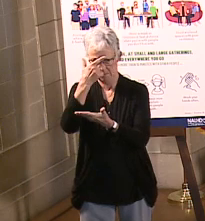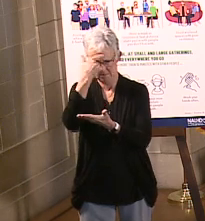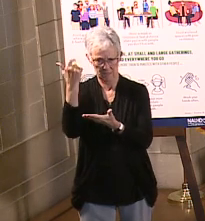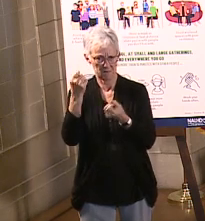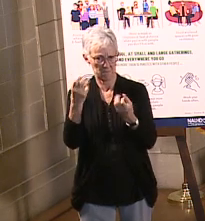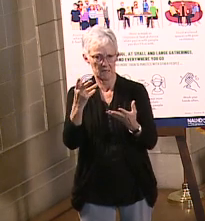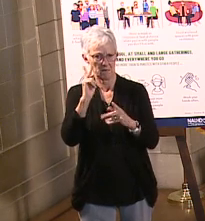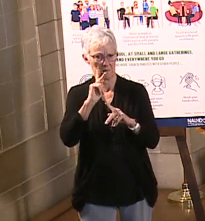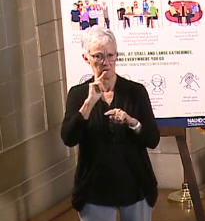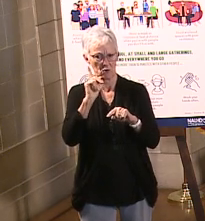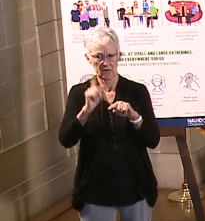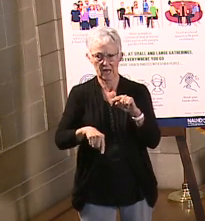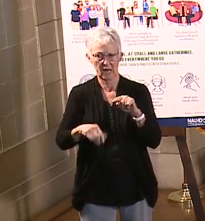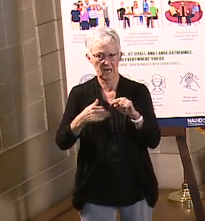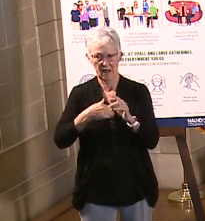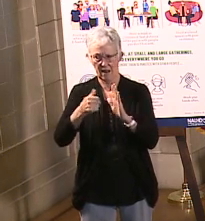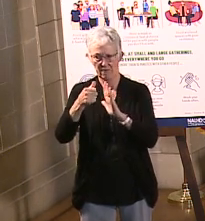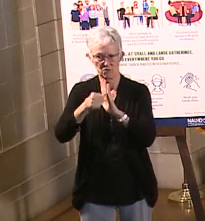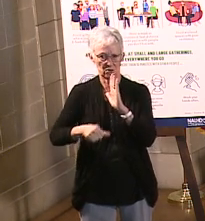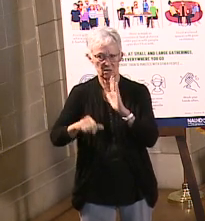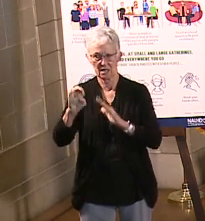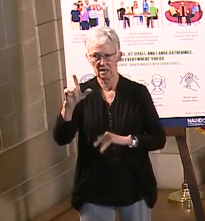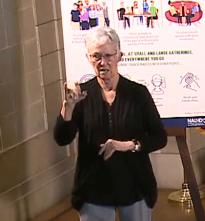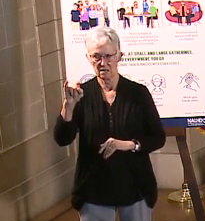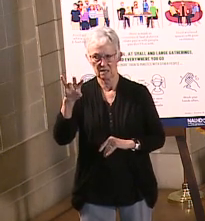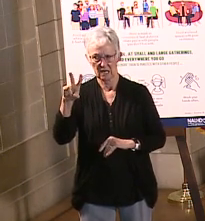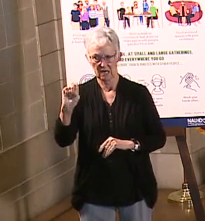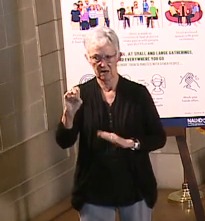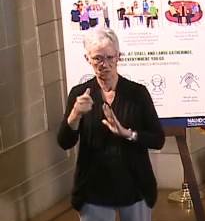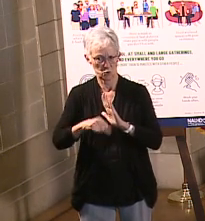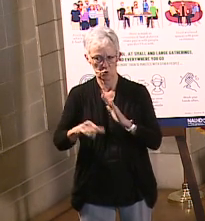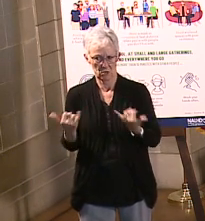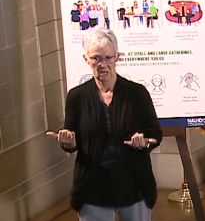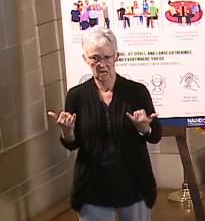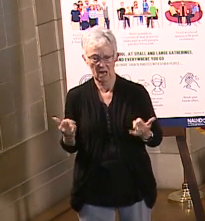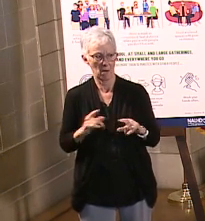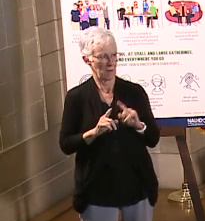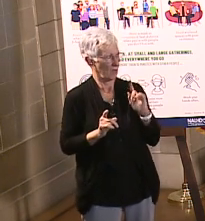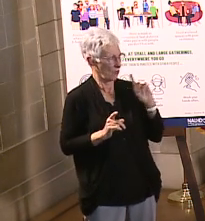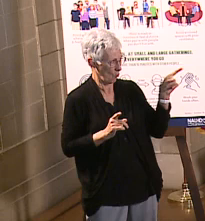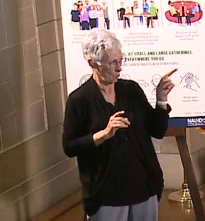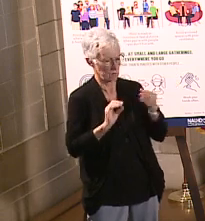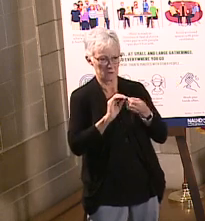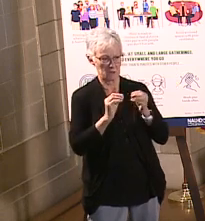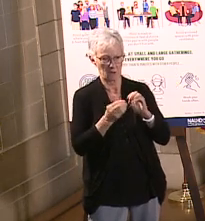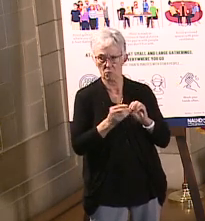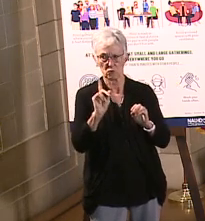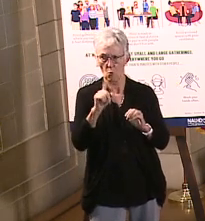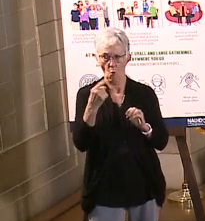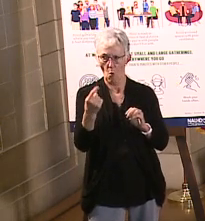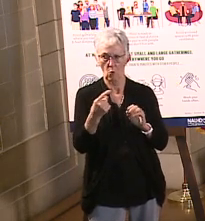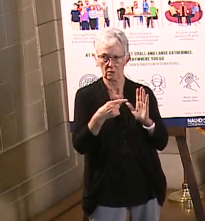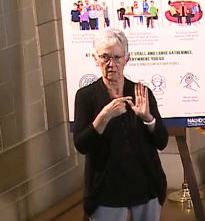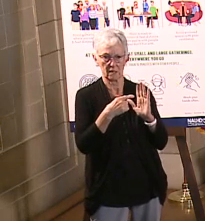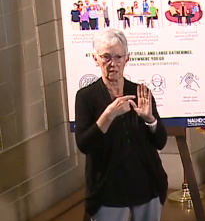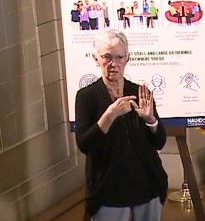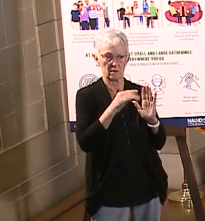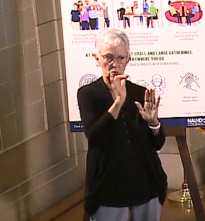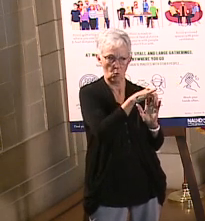who are coming in for elective surgery that did test positive for coronavirus as part of this number, what we're focused on is